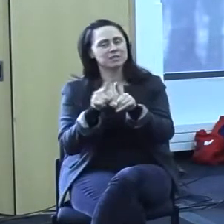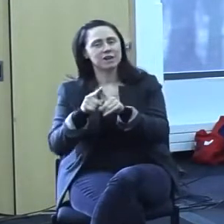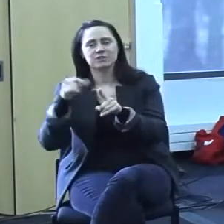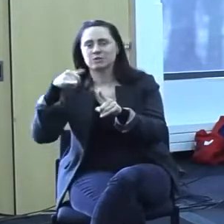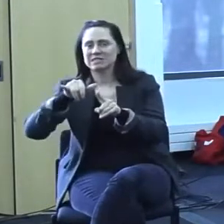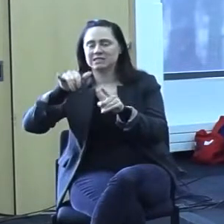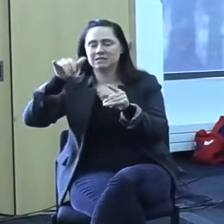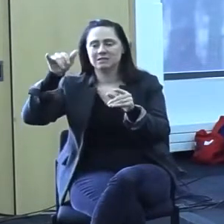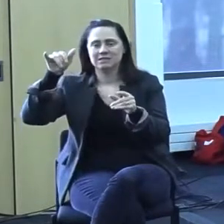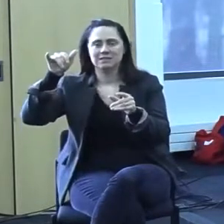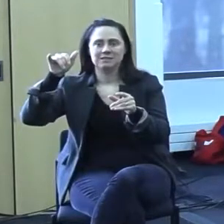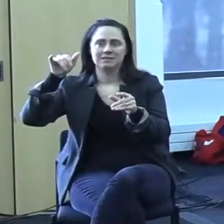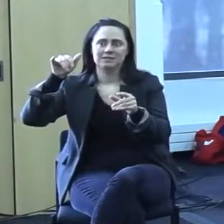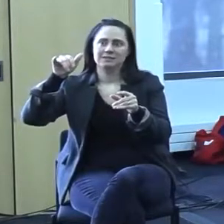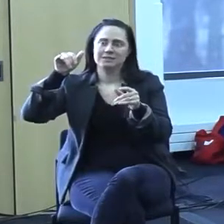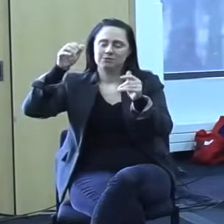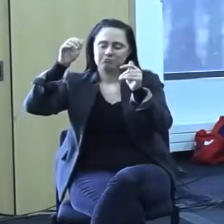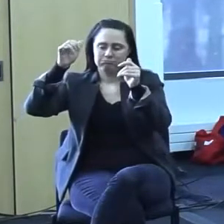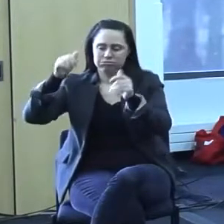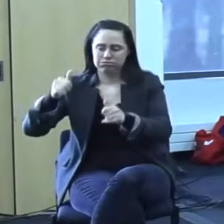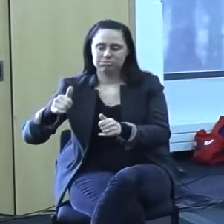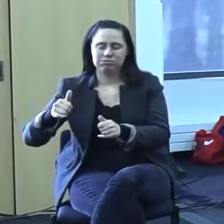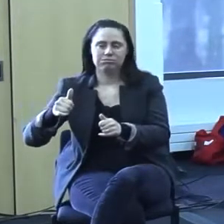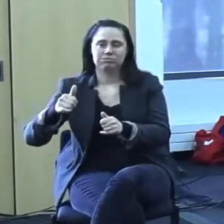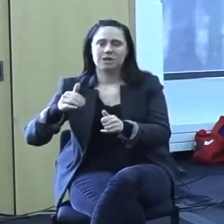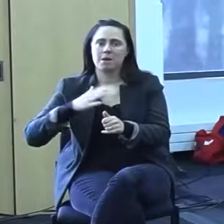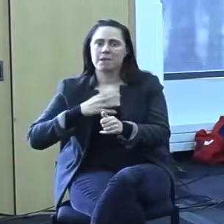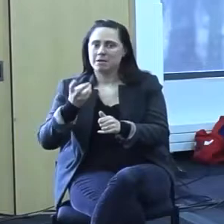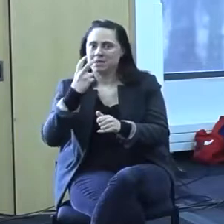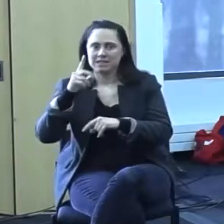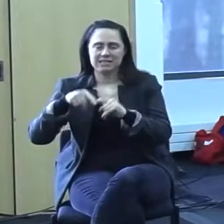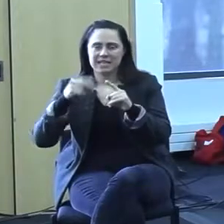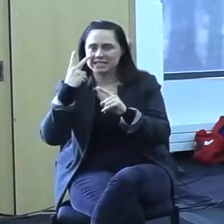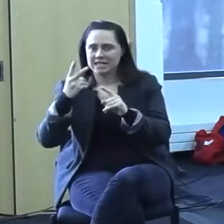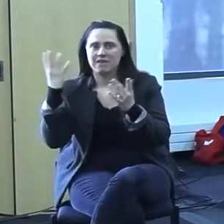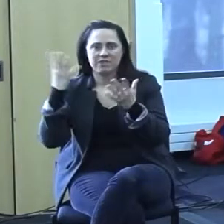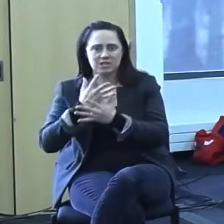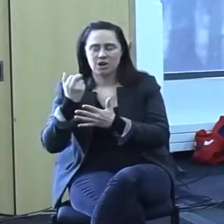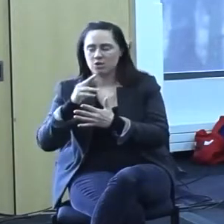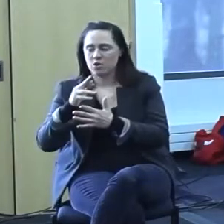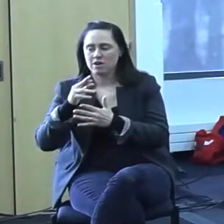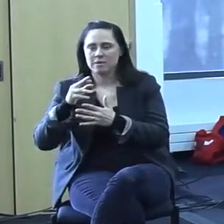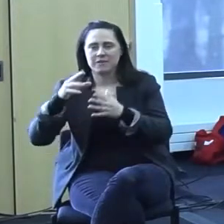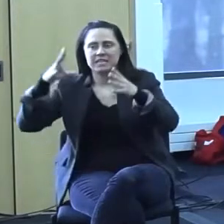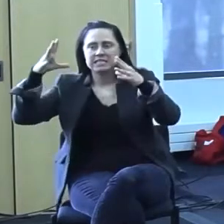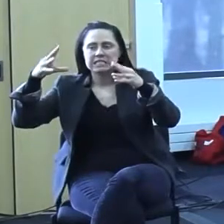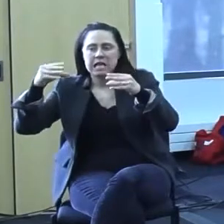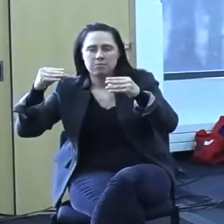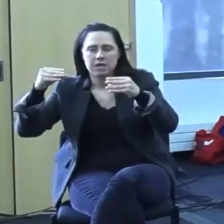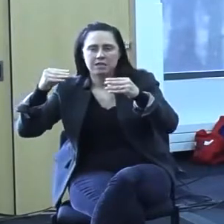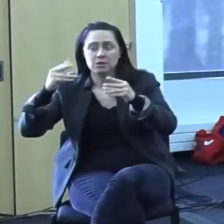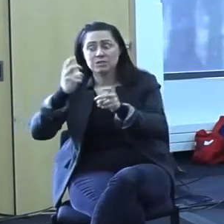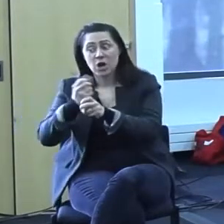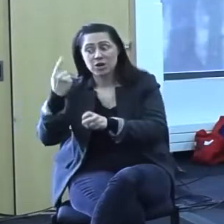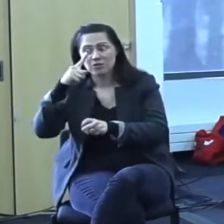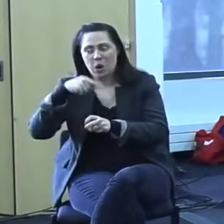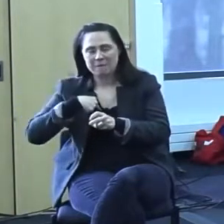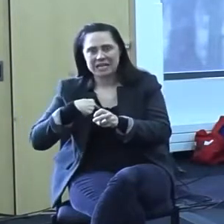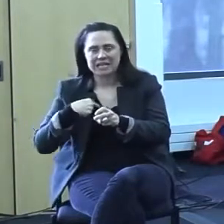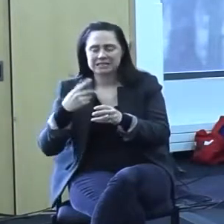still, regardless, I've always been night blindness, can't see in the dark or dim light. So it was a lot harder for me